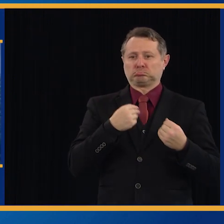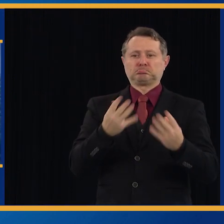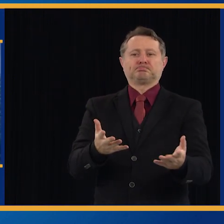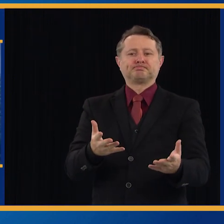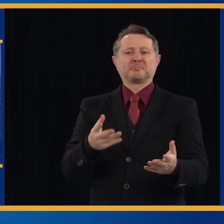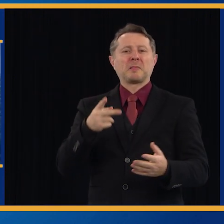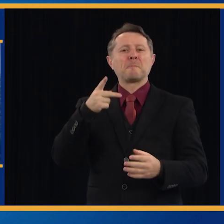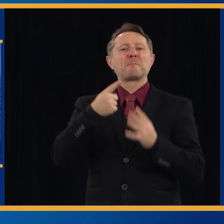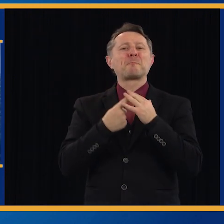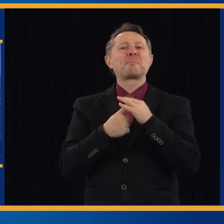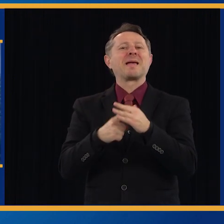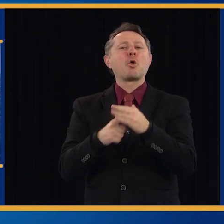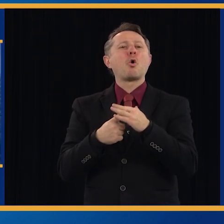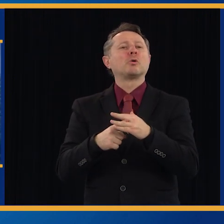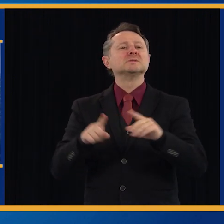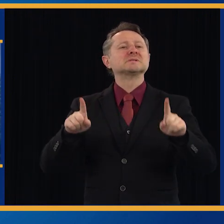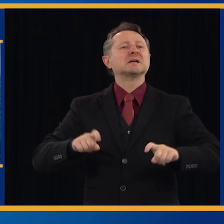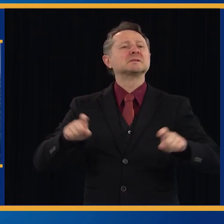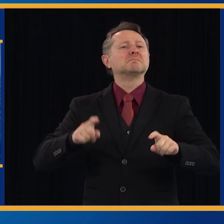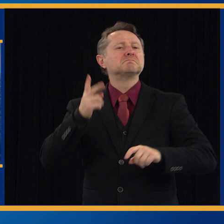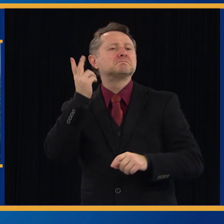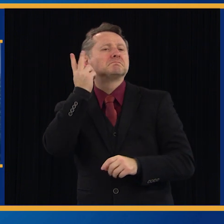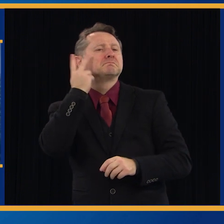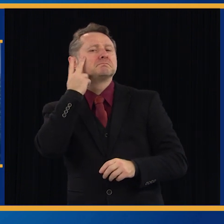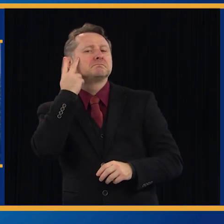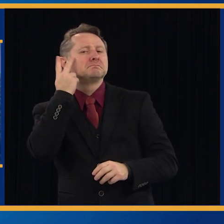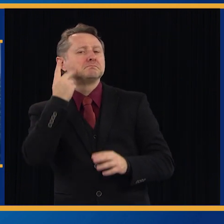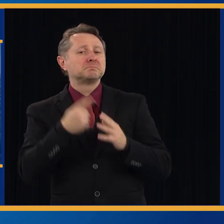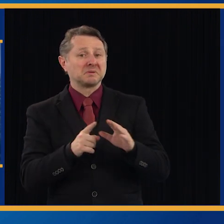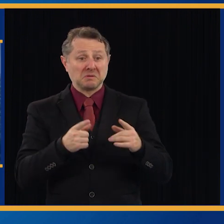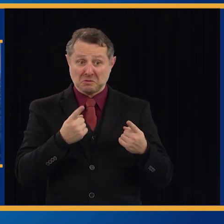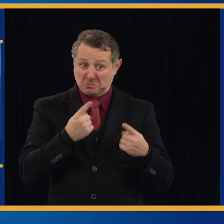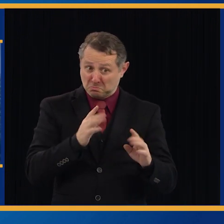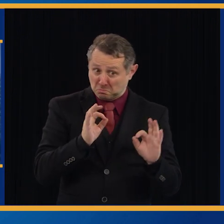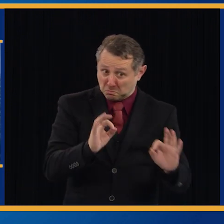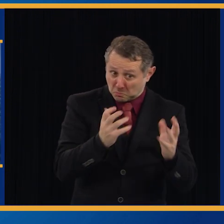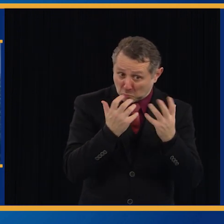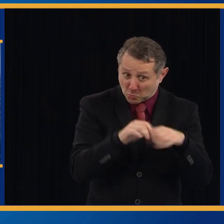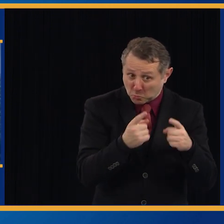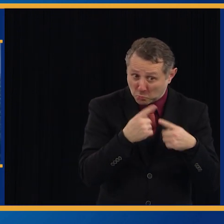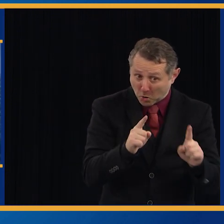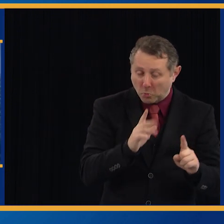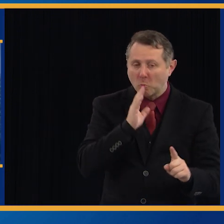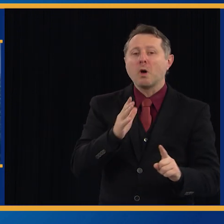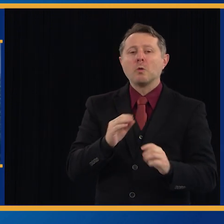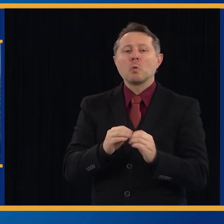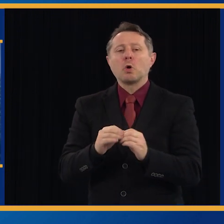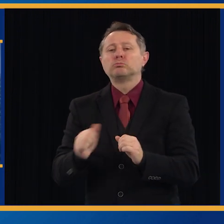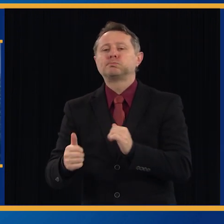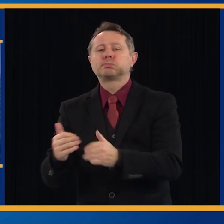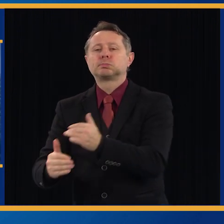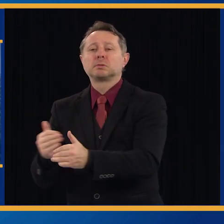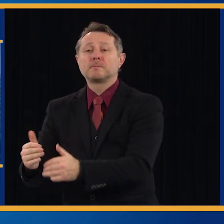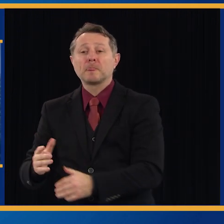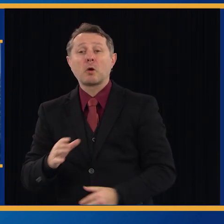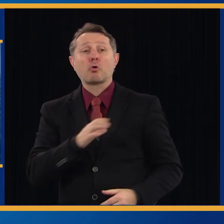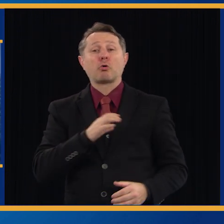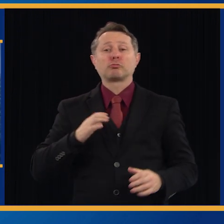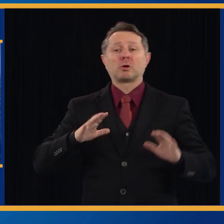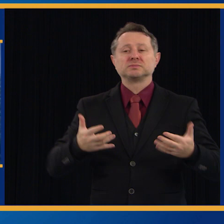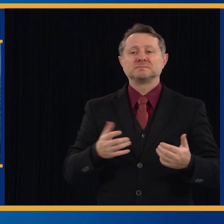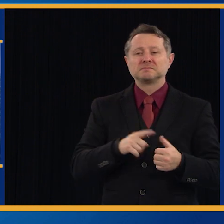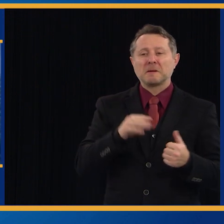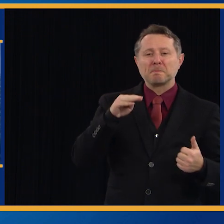it works well, we'll go further with it. We have, as you see, Congressman Meeks, Congressman Hakeem